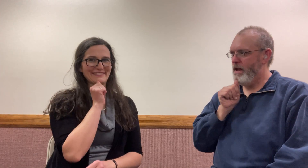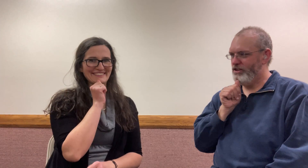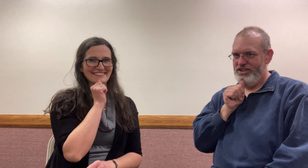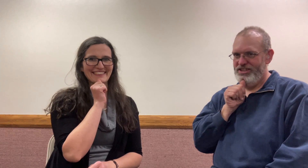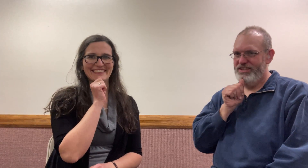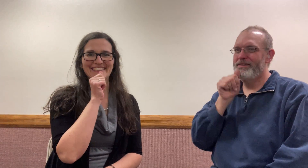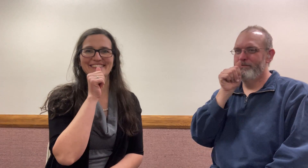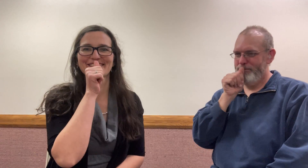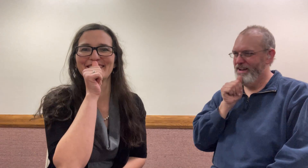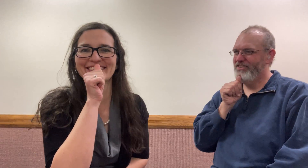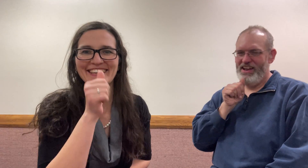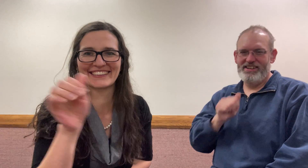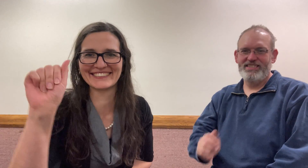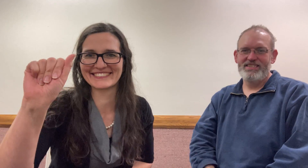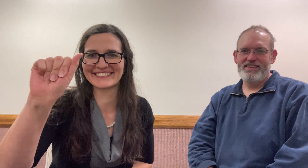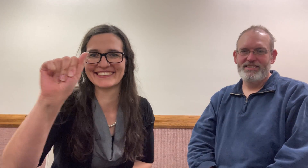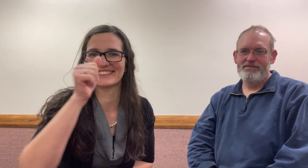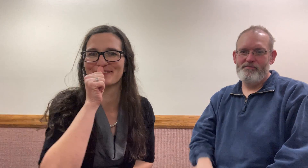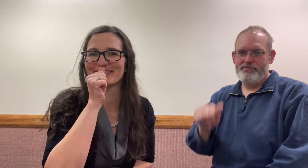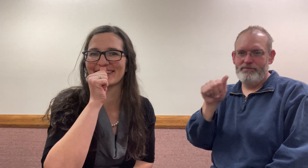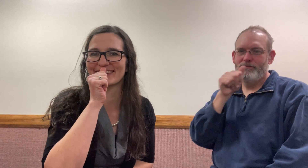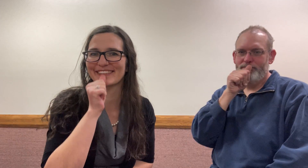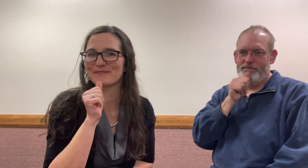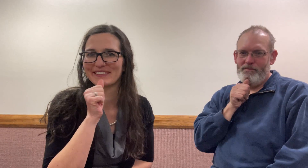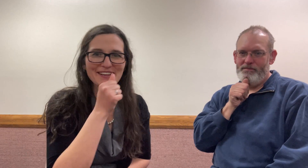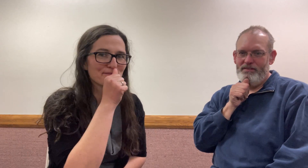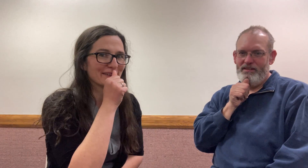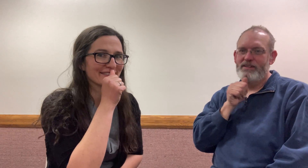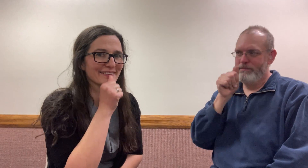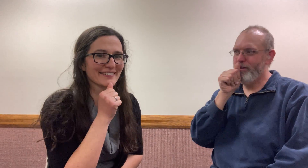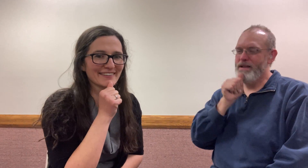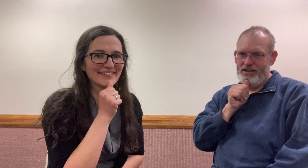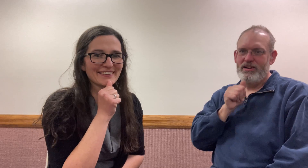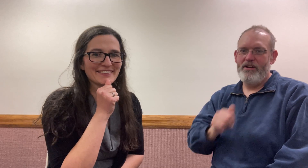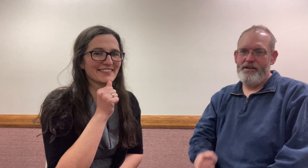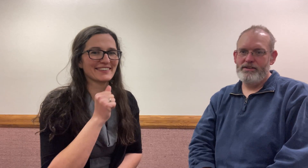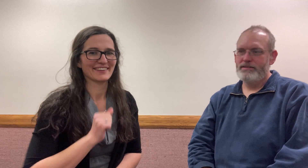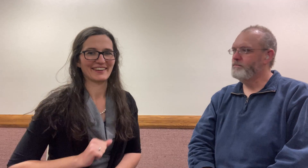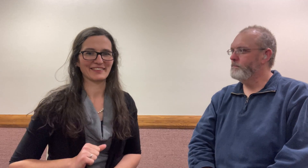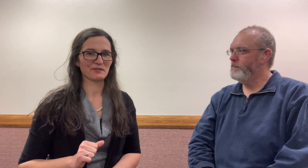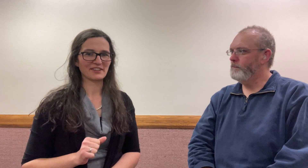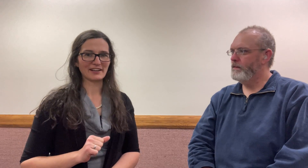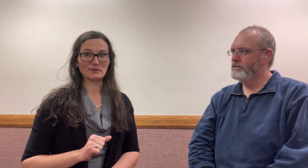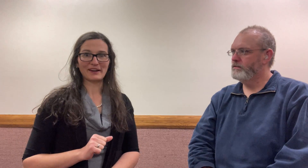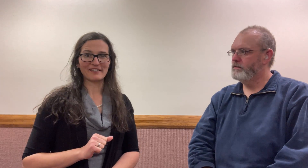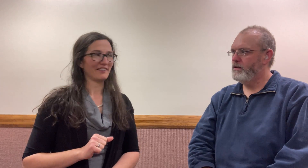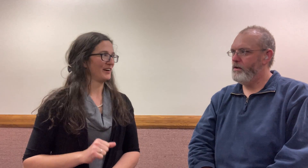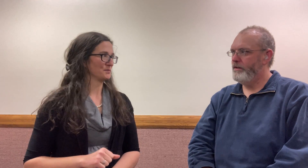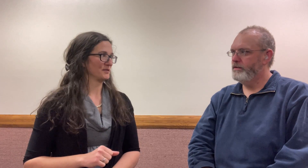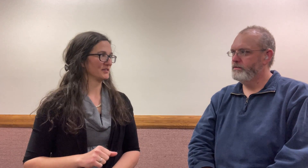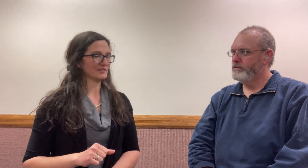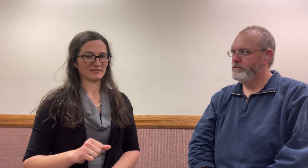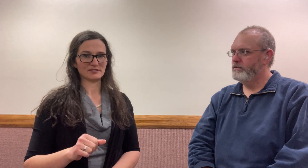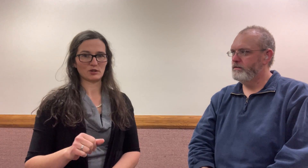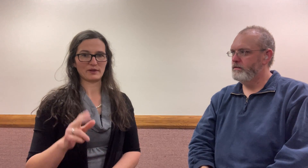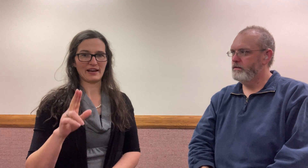Patient. Okay, I got it. Like this on your lip. Patient. And then we talked about hospital. So we